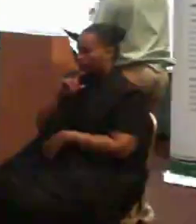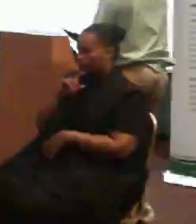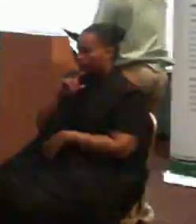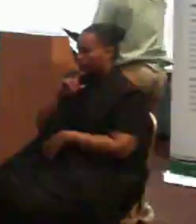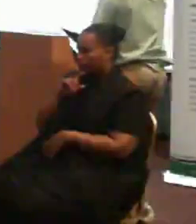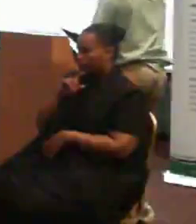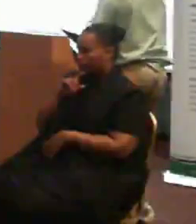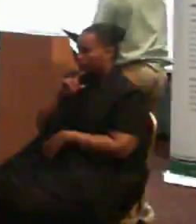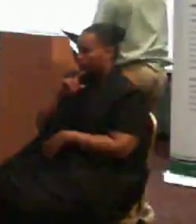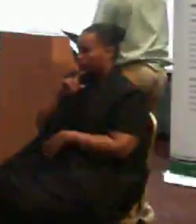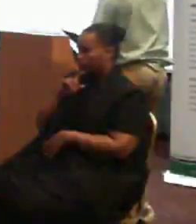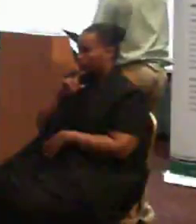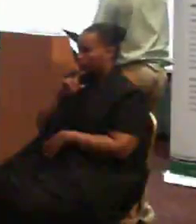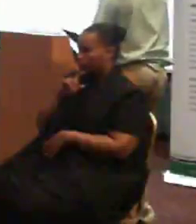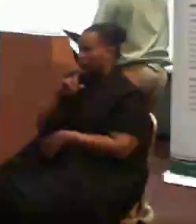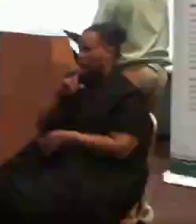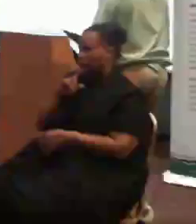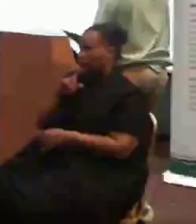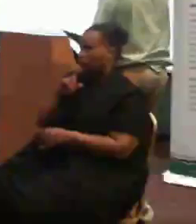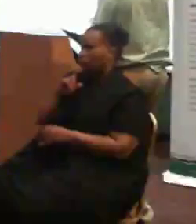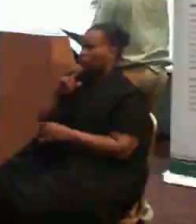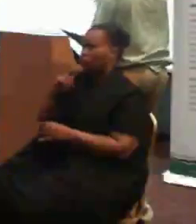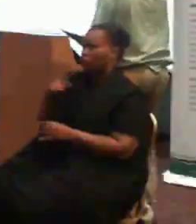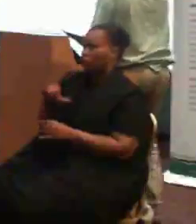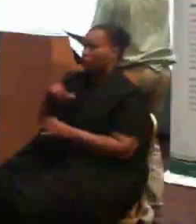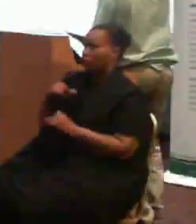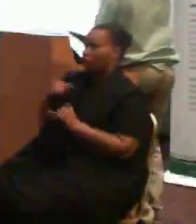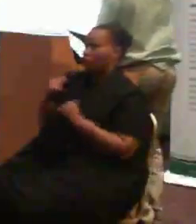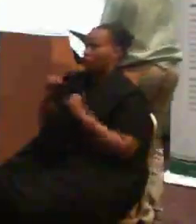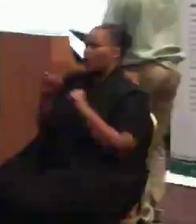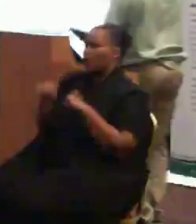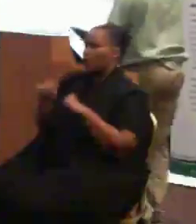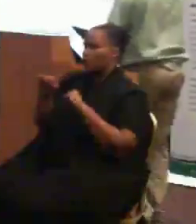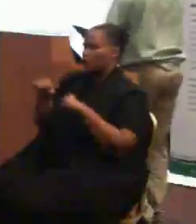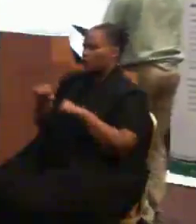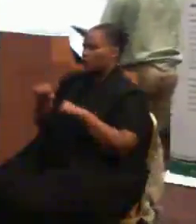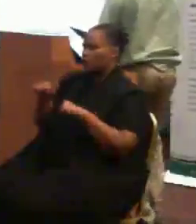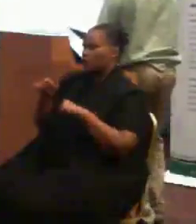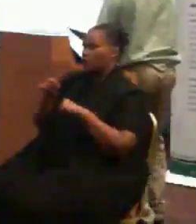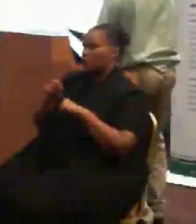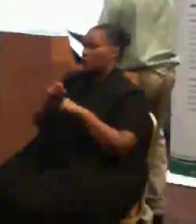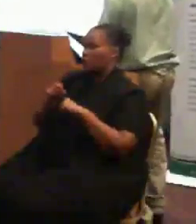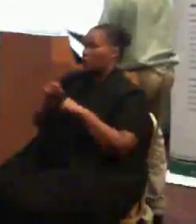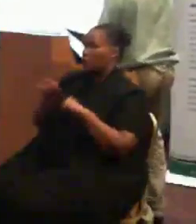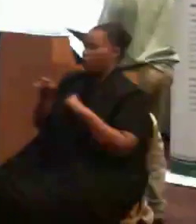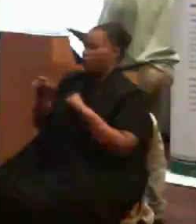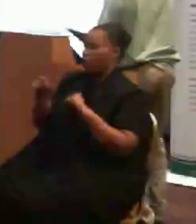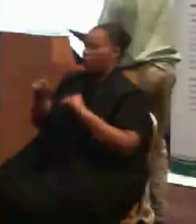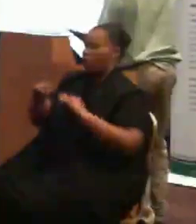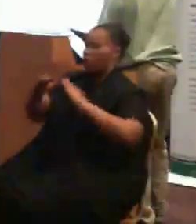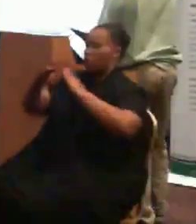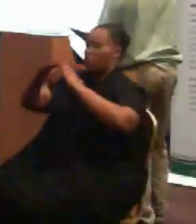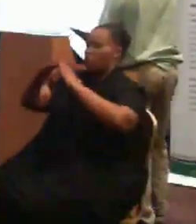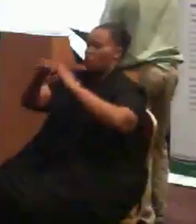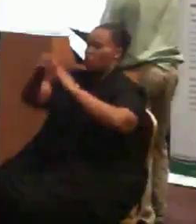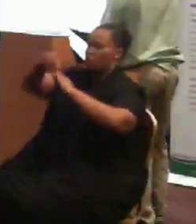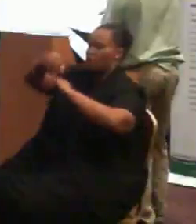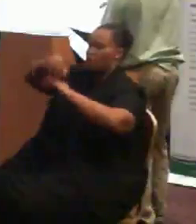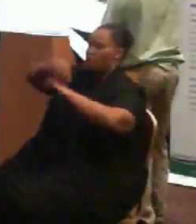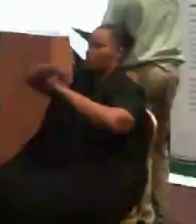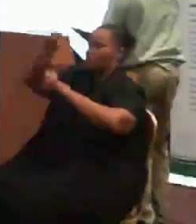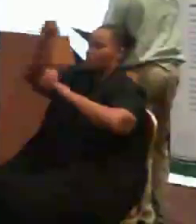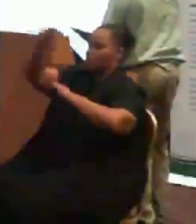and stemming from the municipalities. They can apply rooftop solar panels